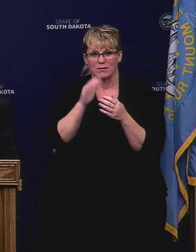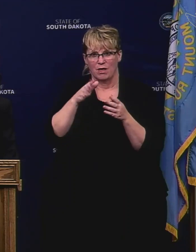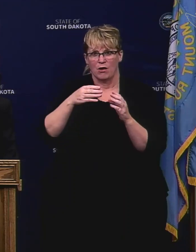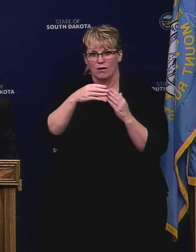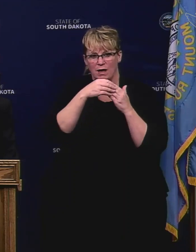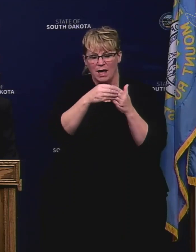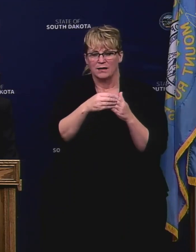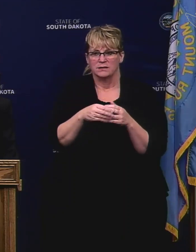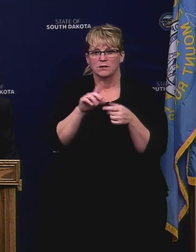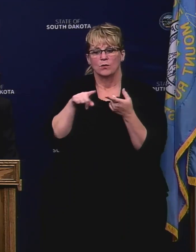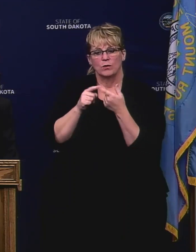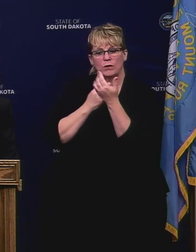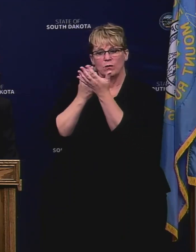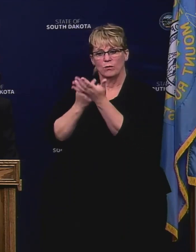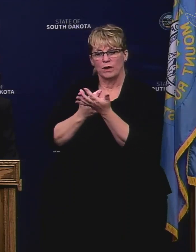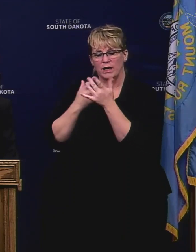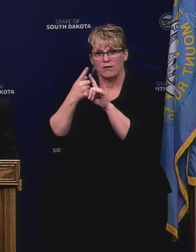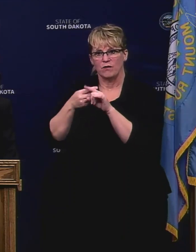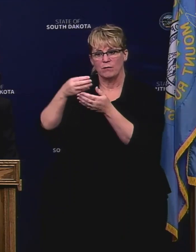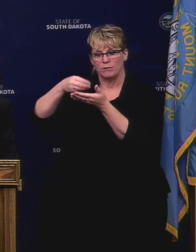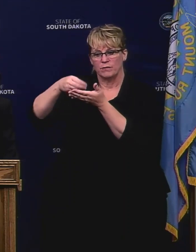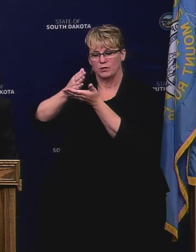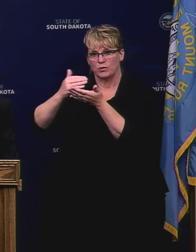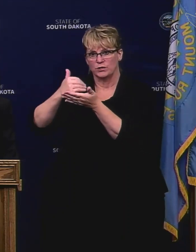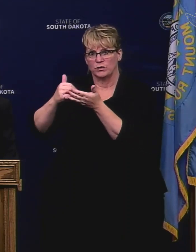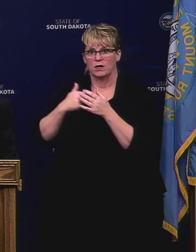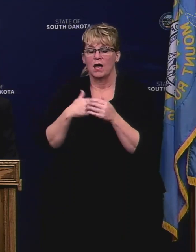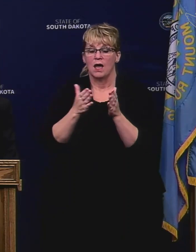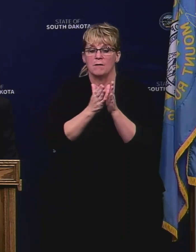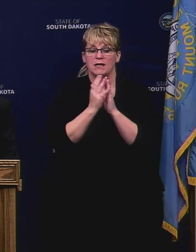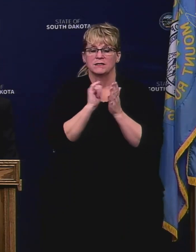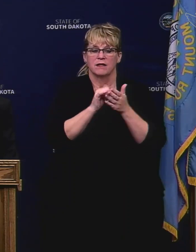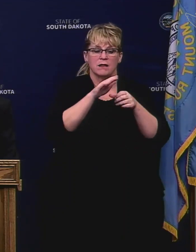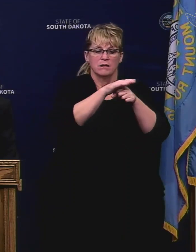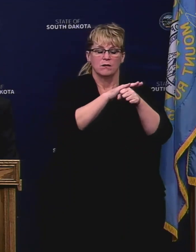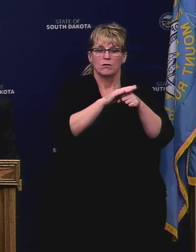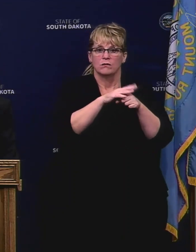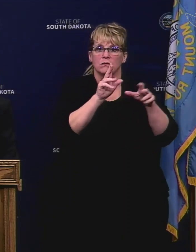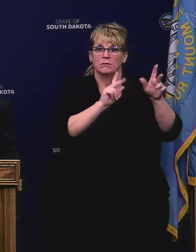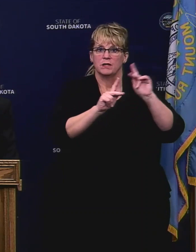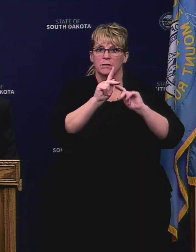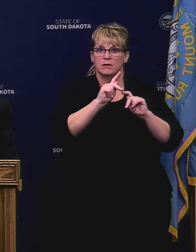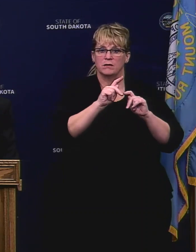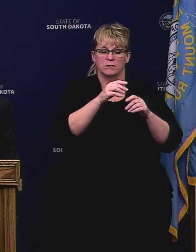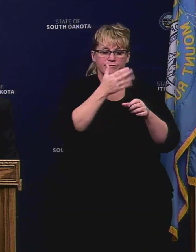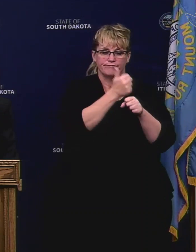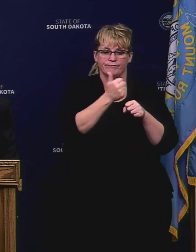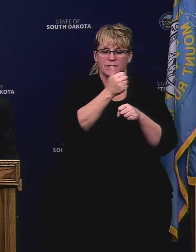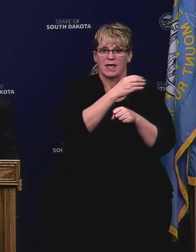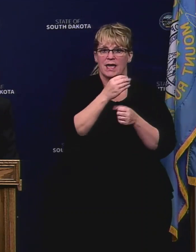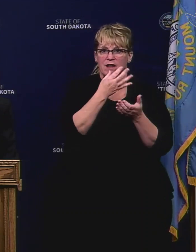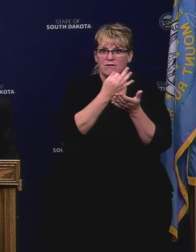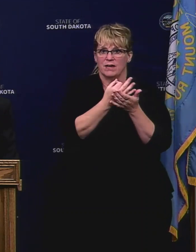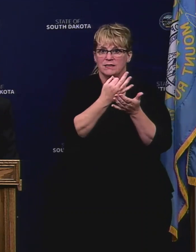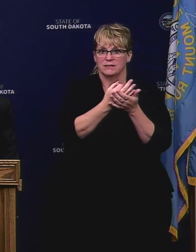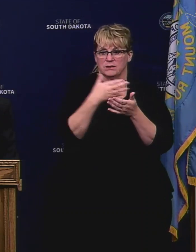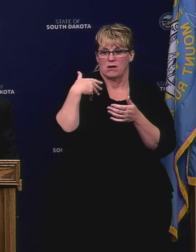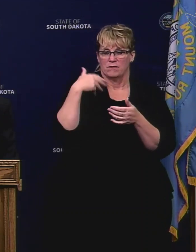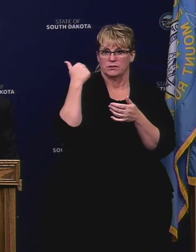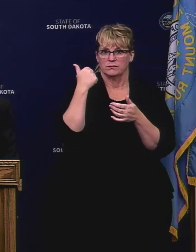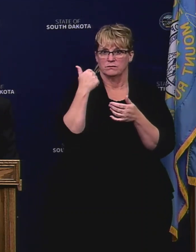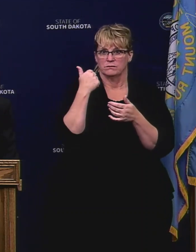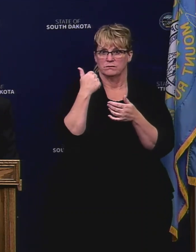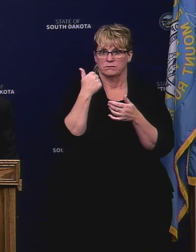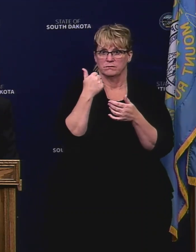guidance and regulations coming out of Treasury, I'm asking that local officials and finance officers be diligent